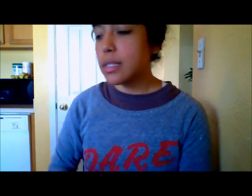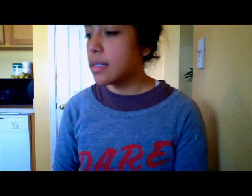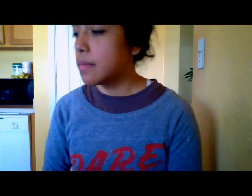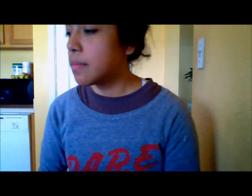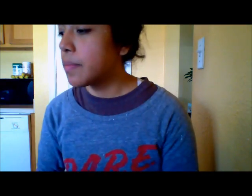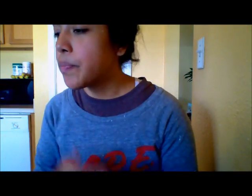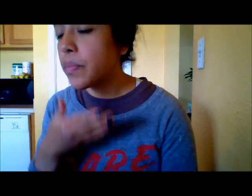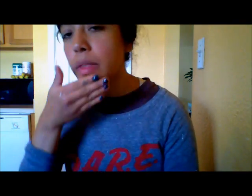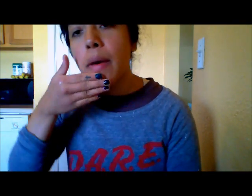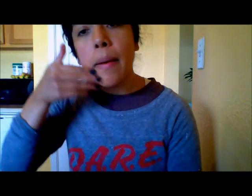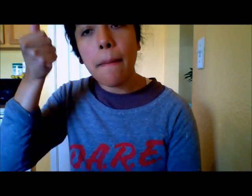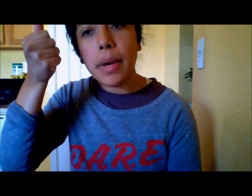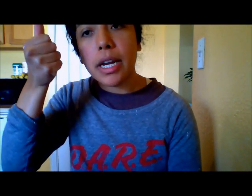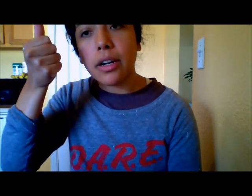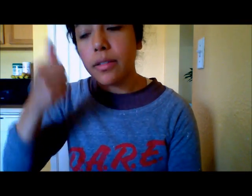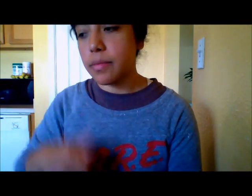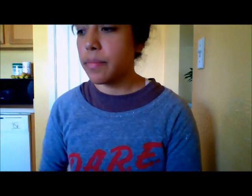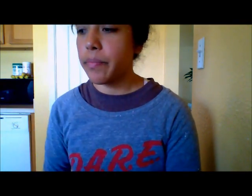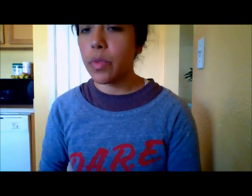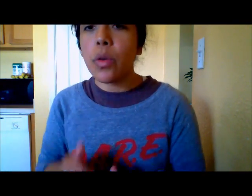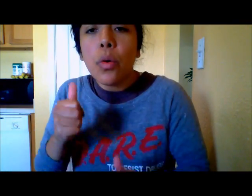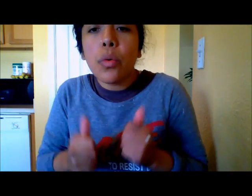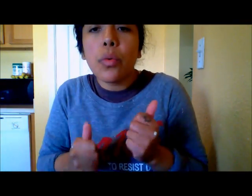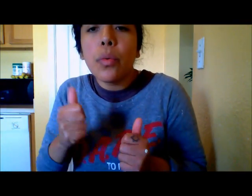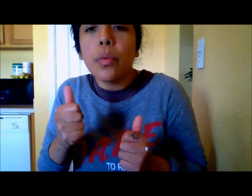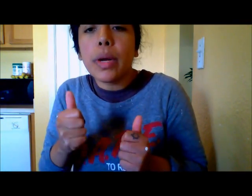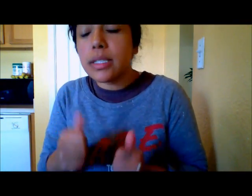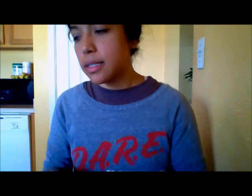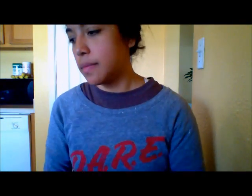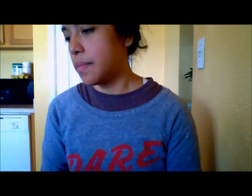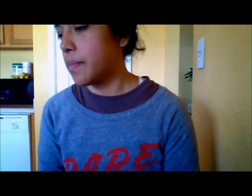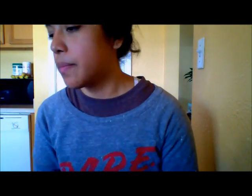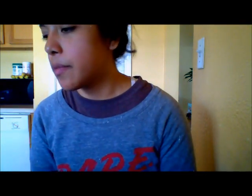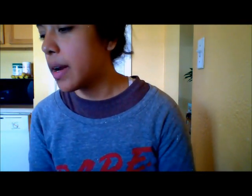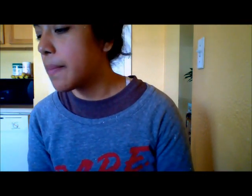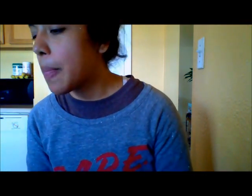Preference. Better. Which? Right?